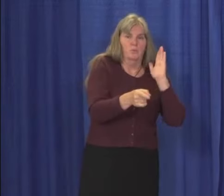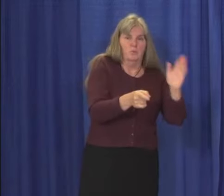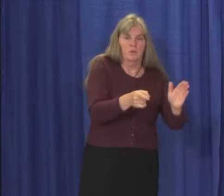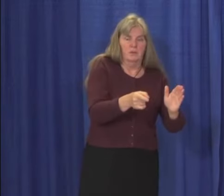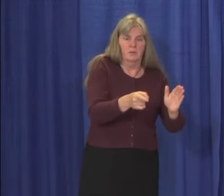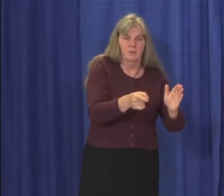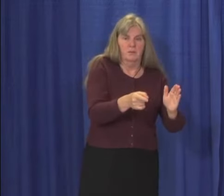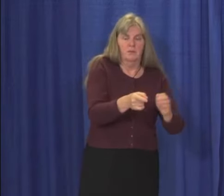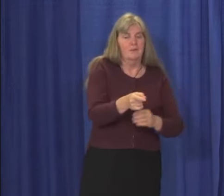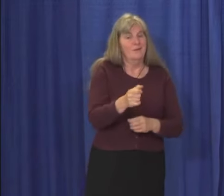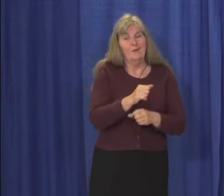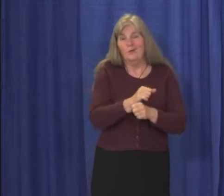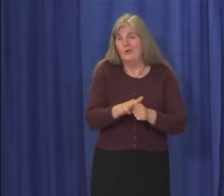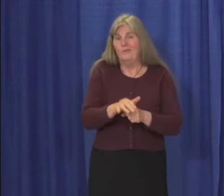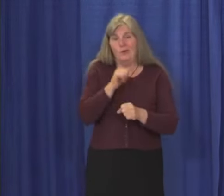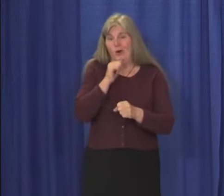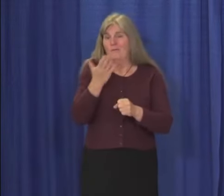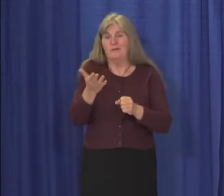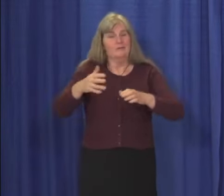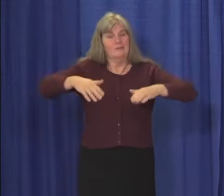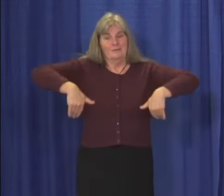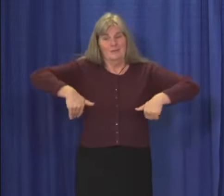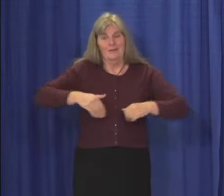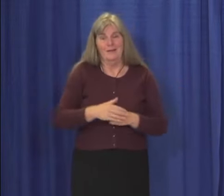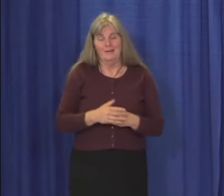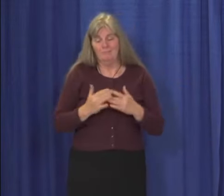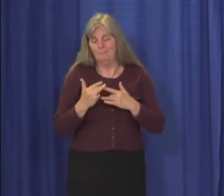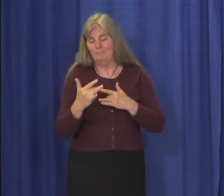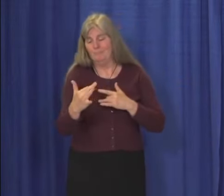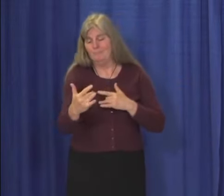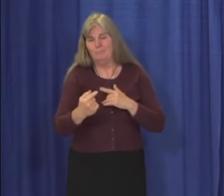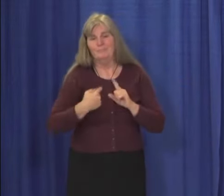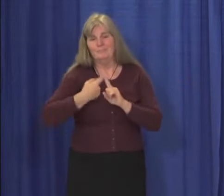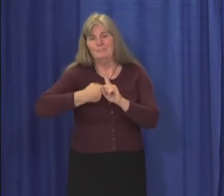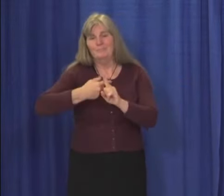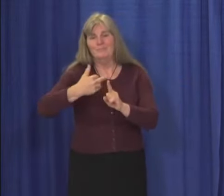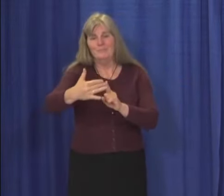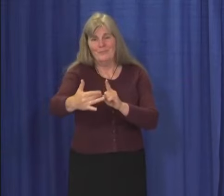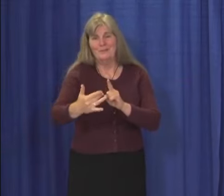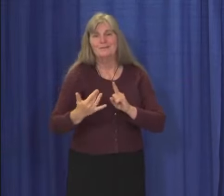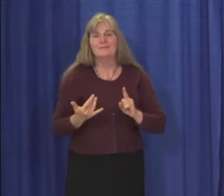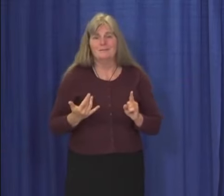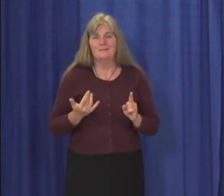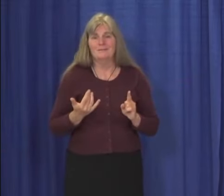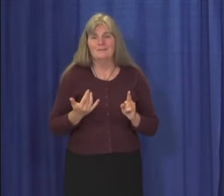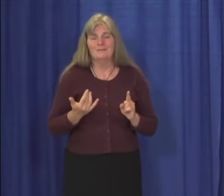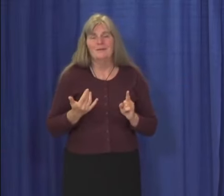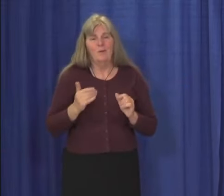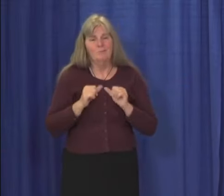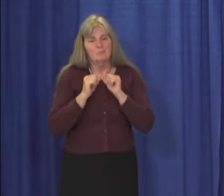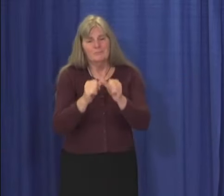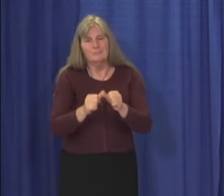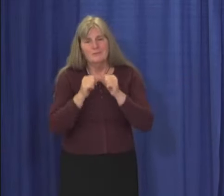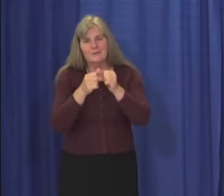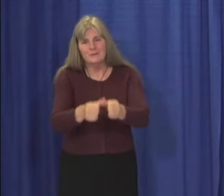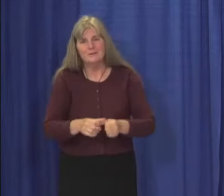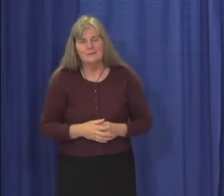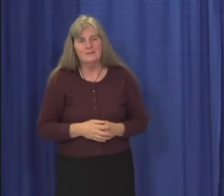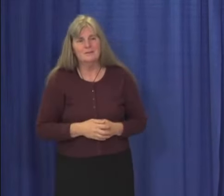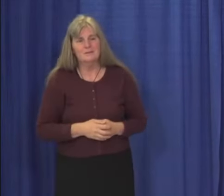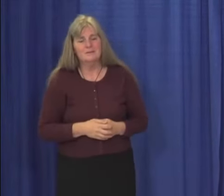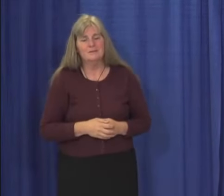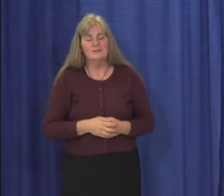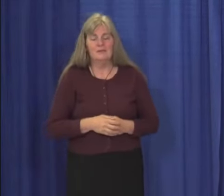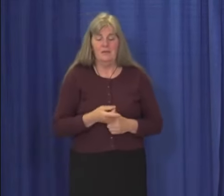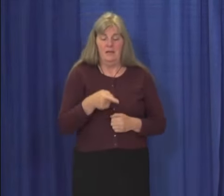is not yet over and won't be for a number of months to come, this outbreak was primarily fueled